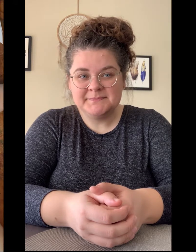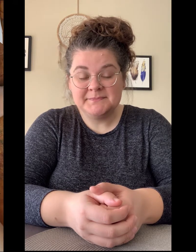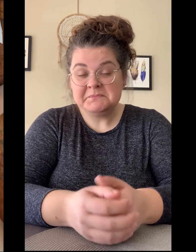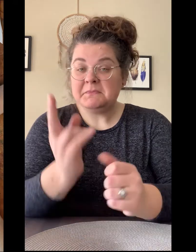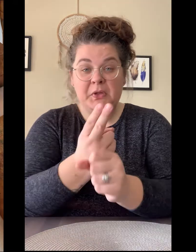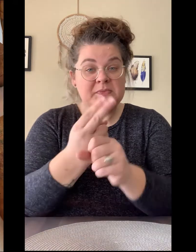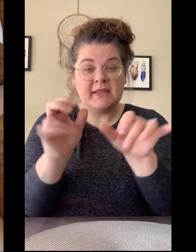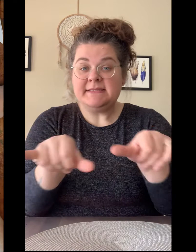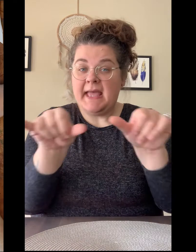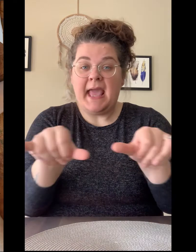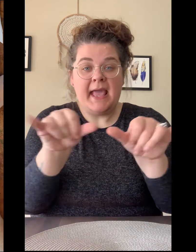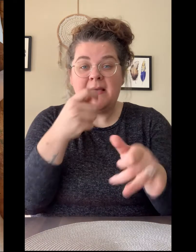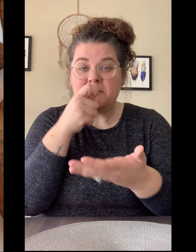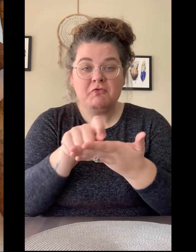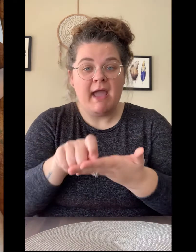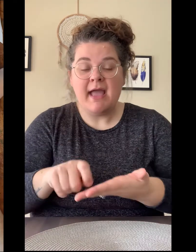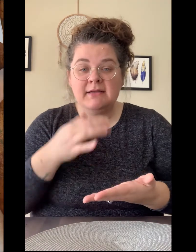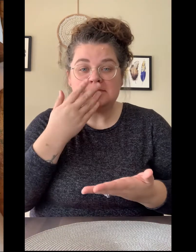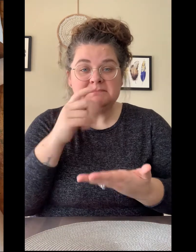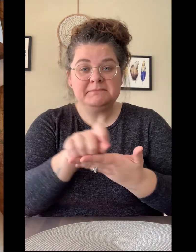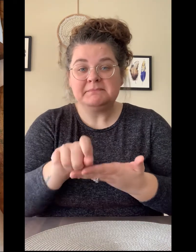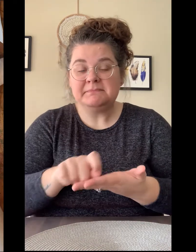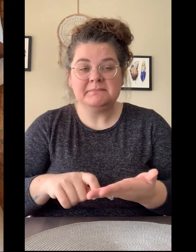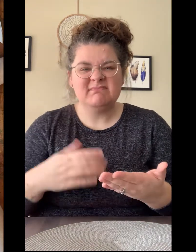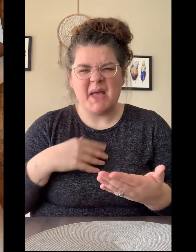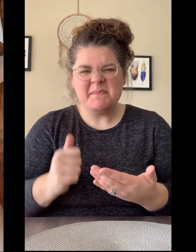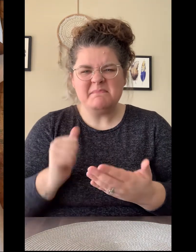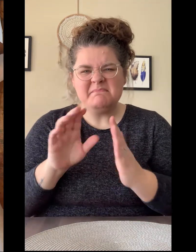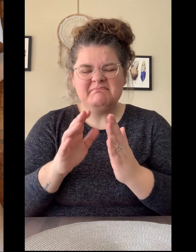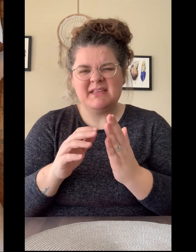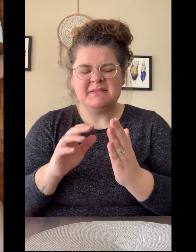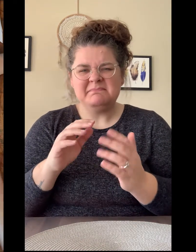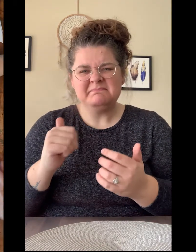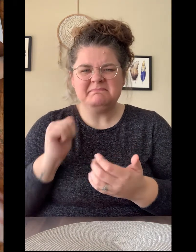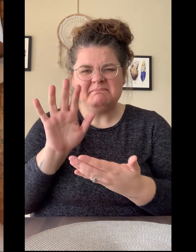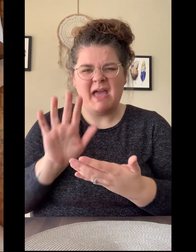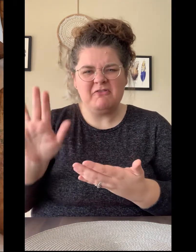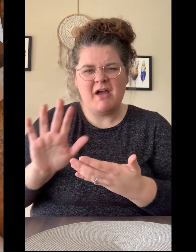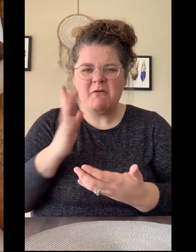Using the same crayon here for kind of my background color on the fish.